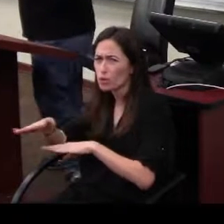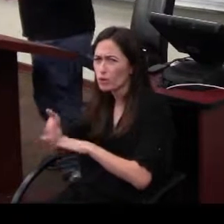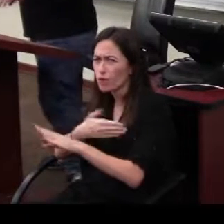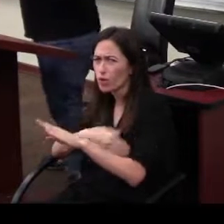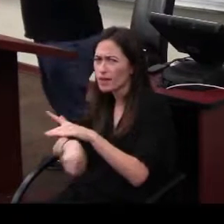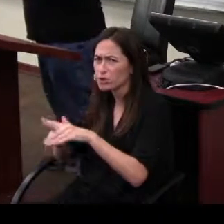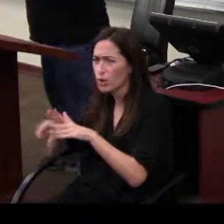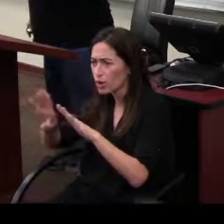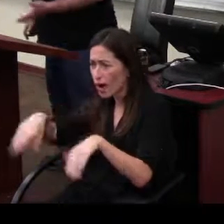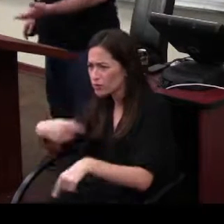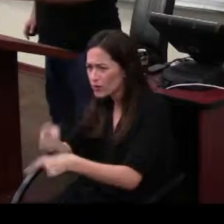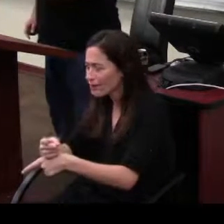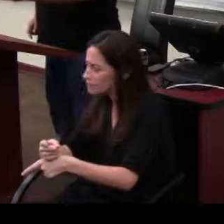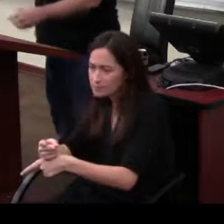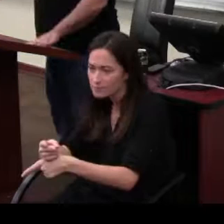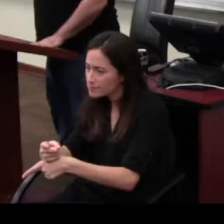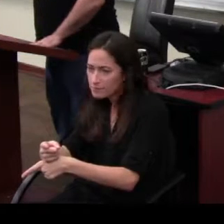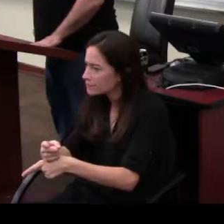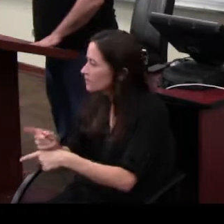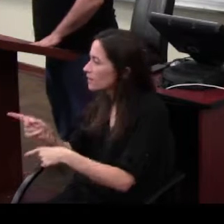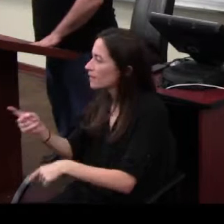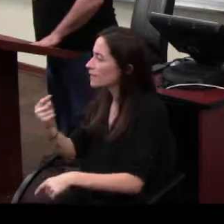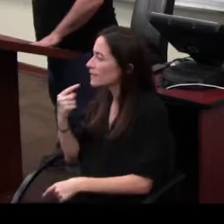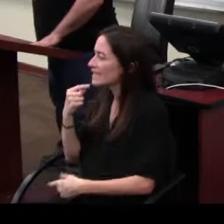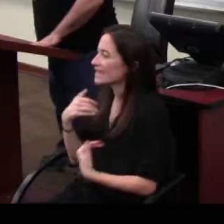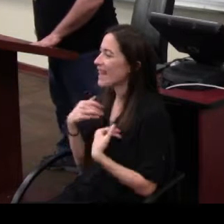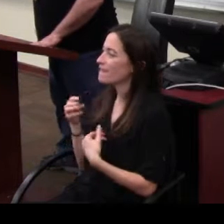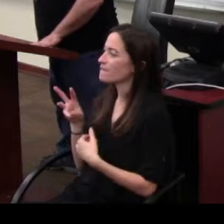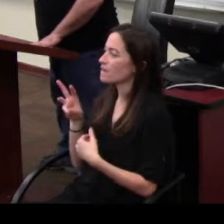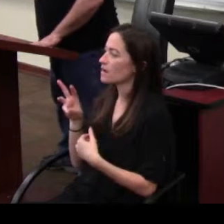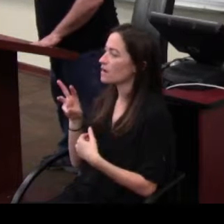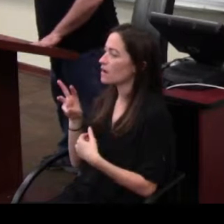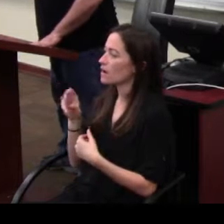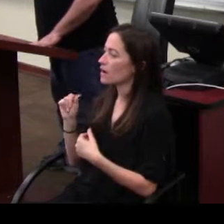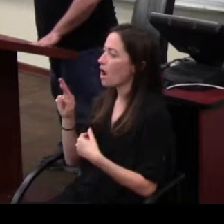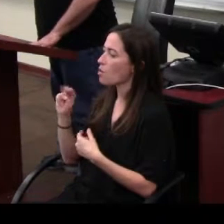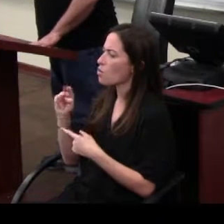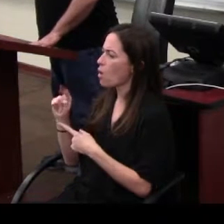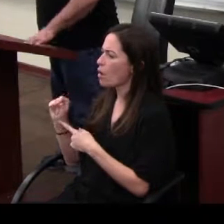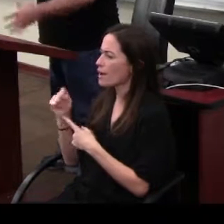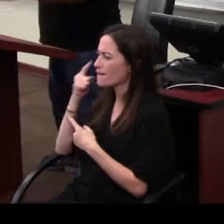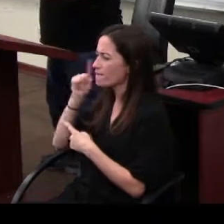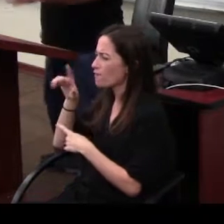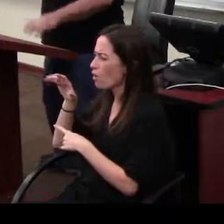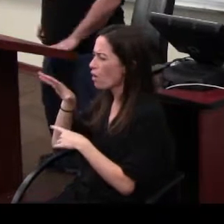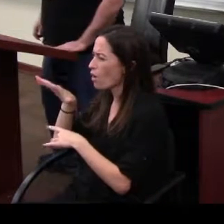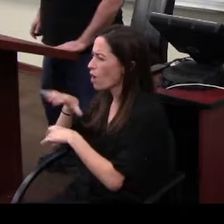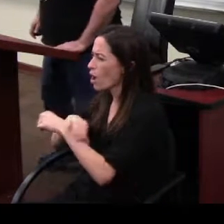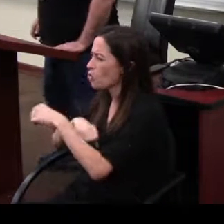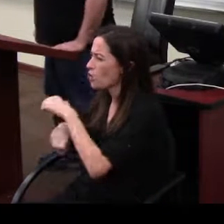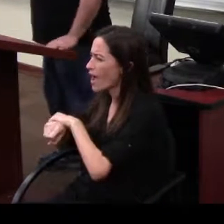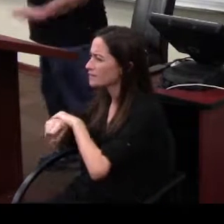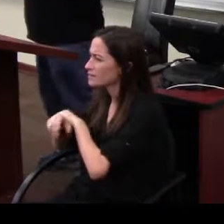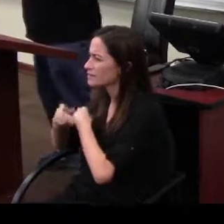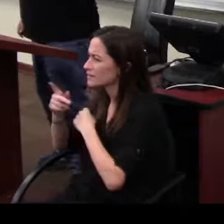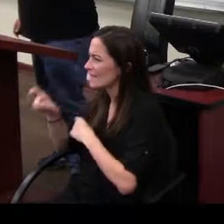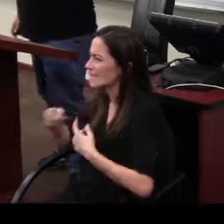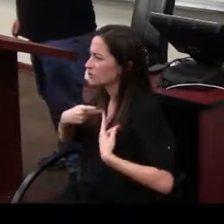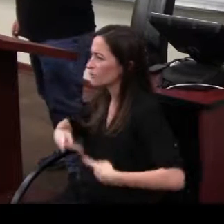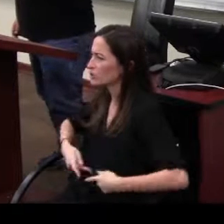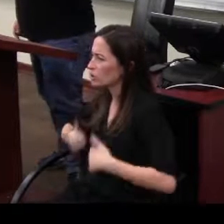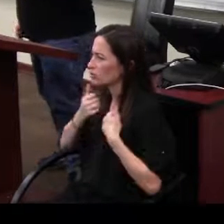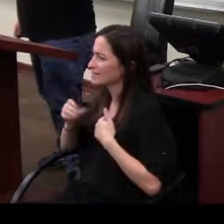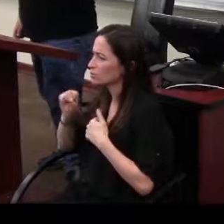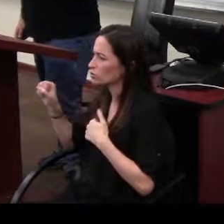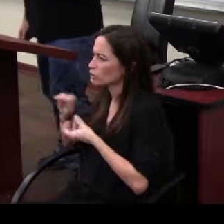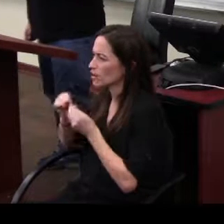They said you had a warrant for your arrest, your physical address and social security number. Yeah. That doesn't make sense. Yeah, but you